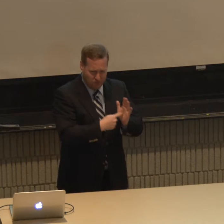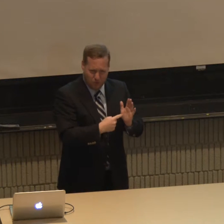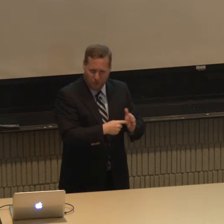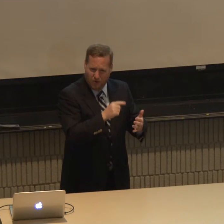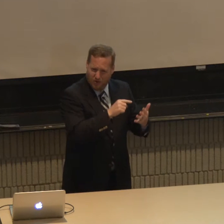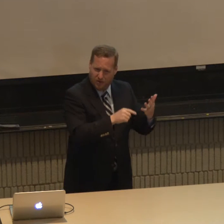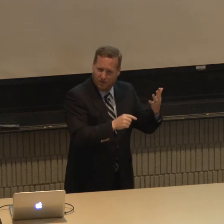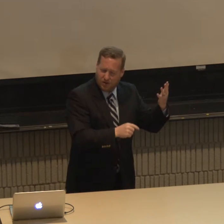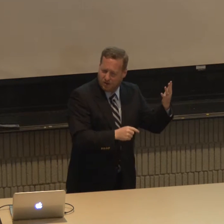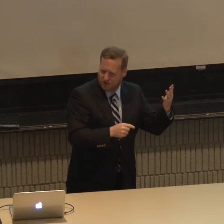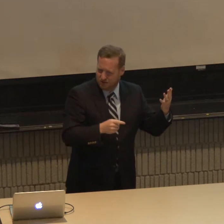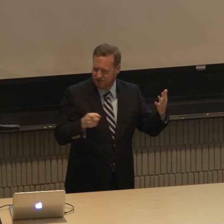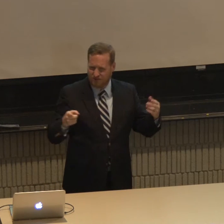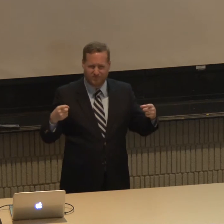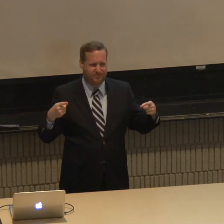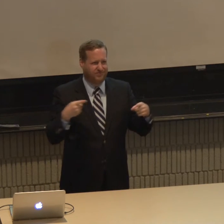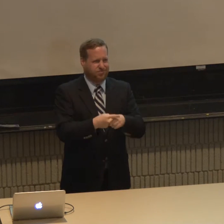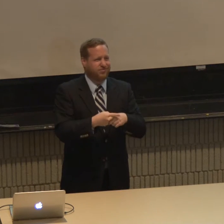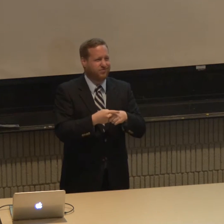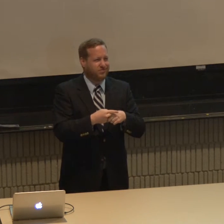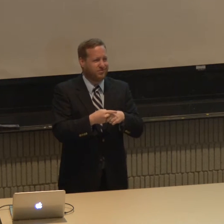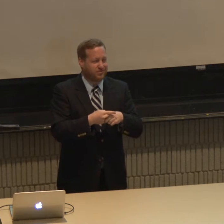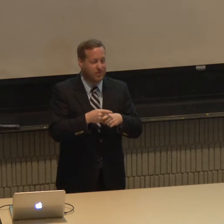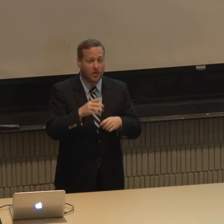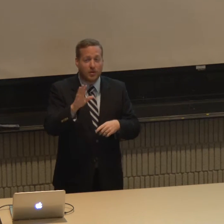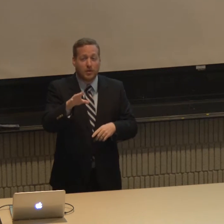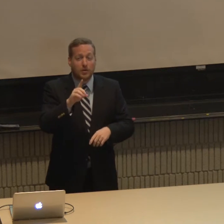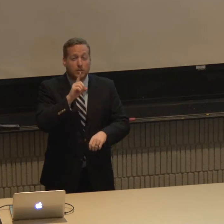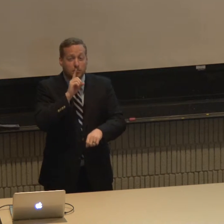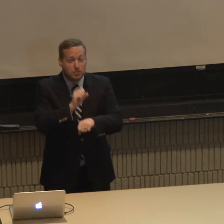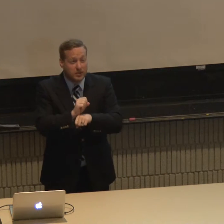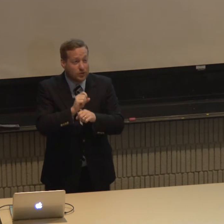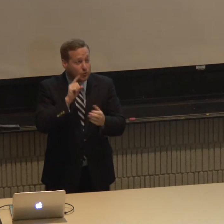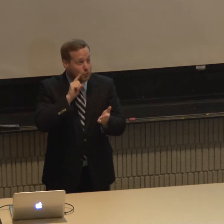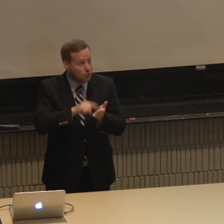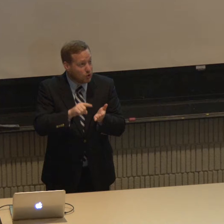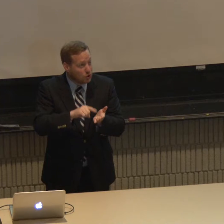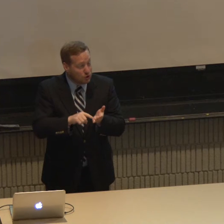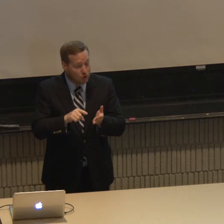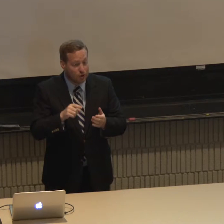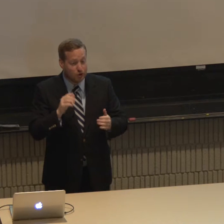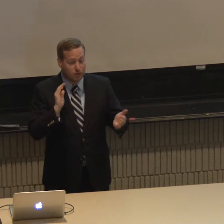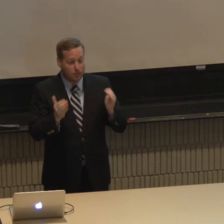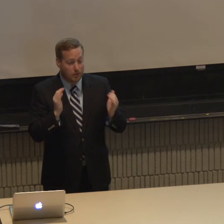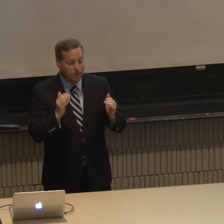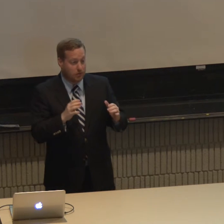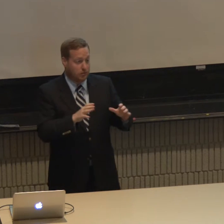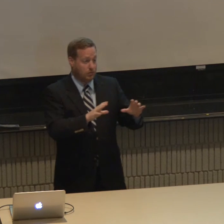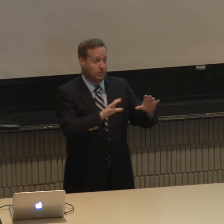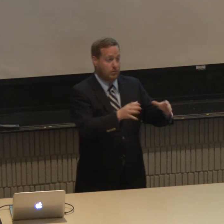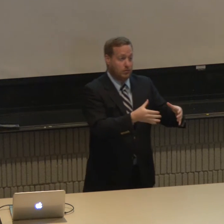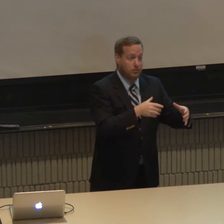forever. Despite all the research I just mentioned, this philosophy and approach still